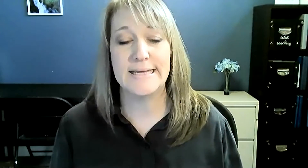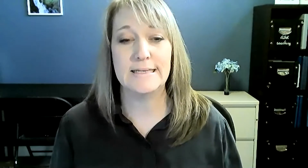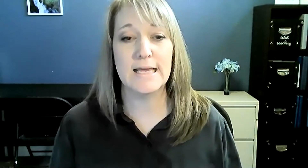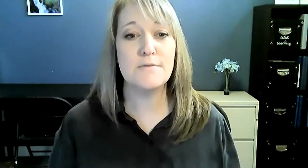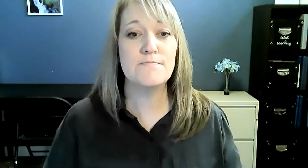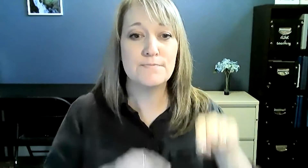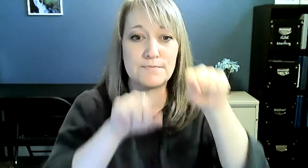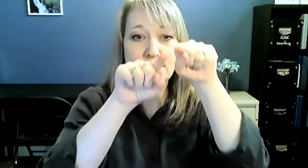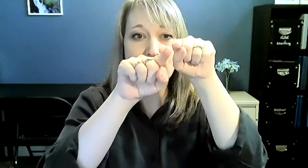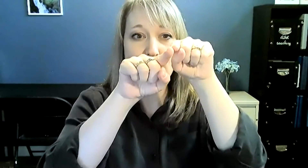And again.